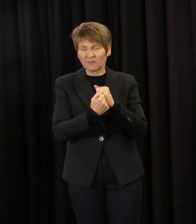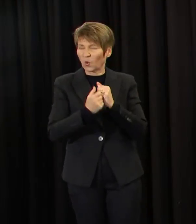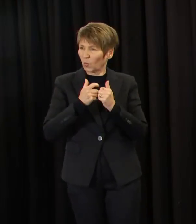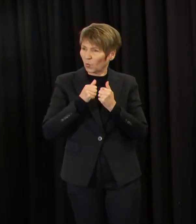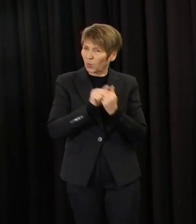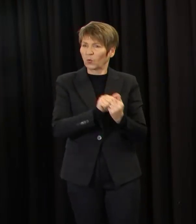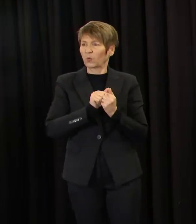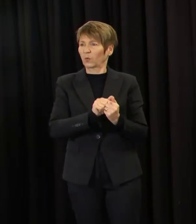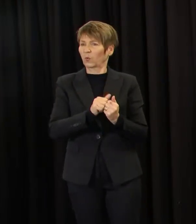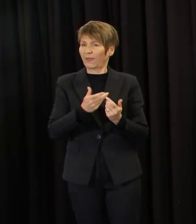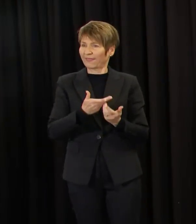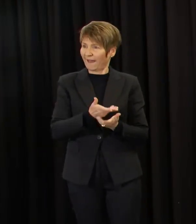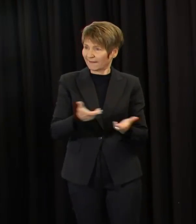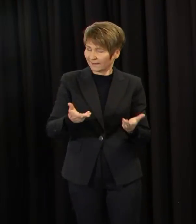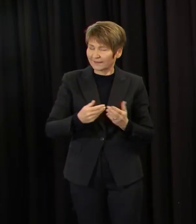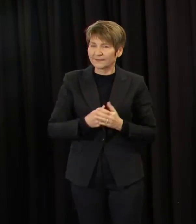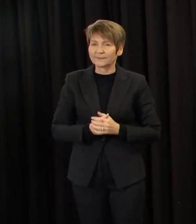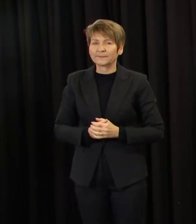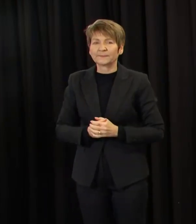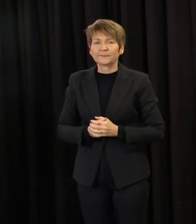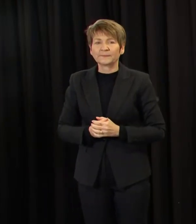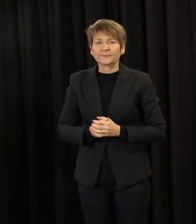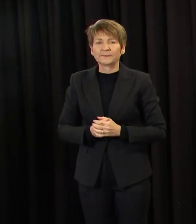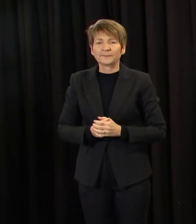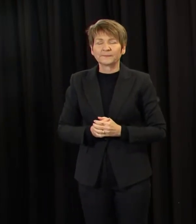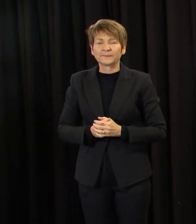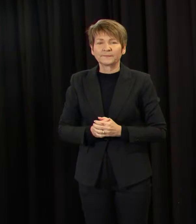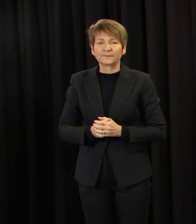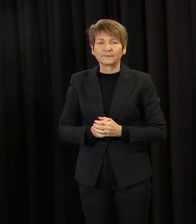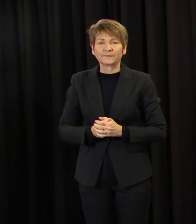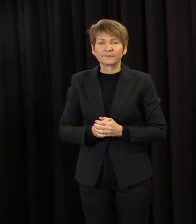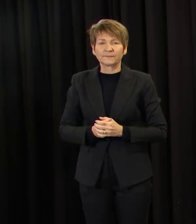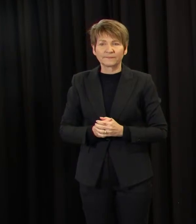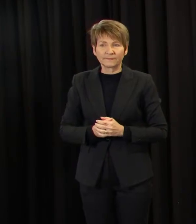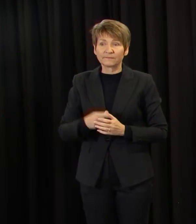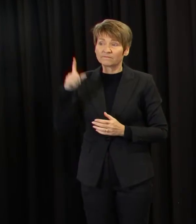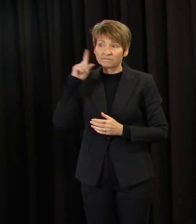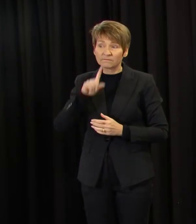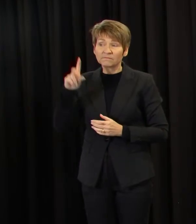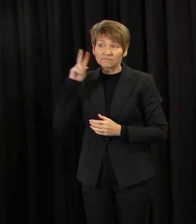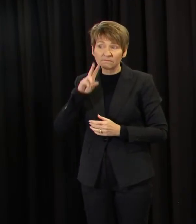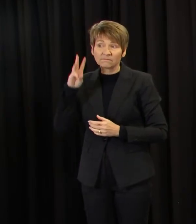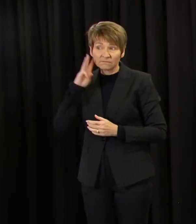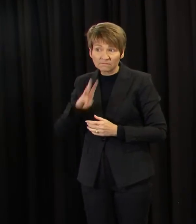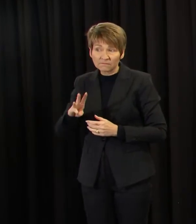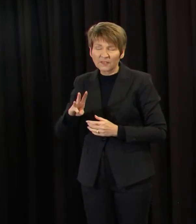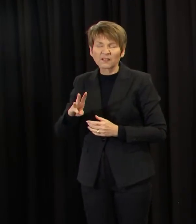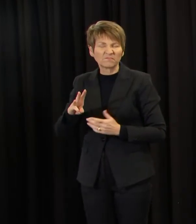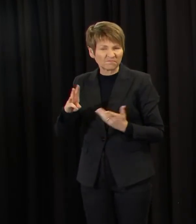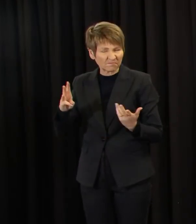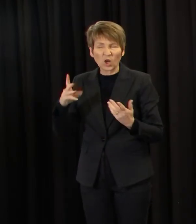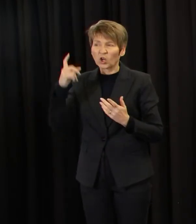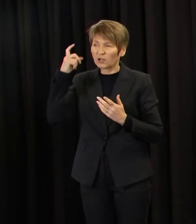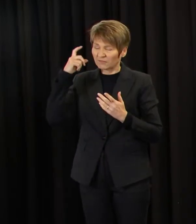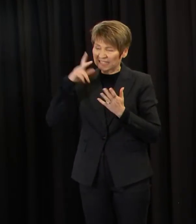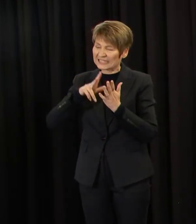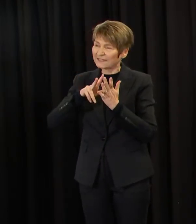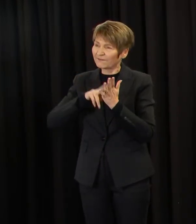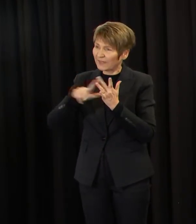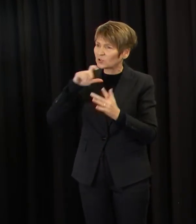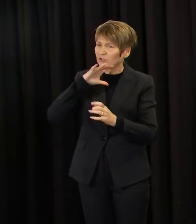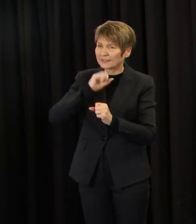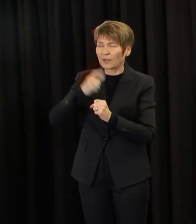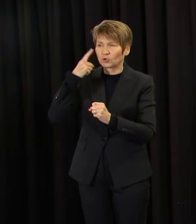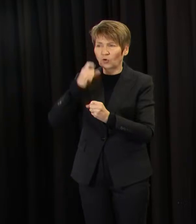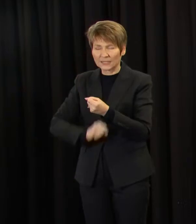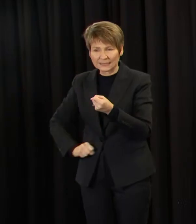of course, our real focus for activity, particularly today and over recent days, has been to support the communities across the west and northern suburbs. And again, my thanks to the